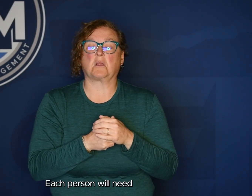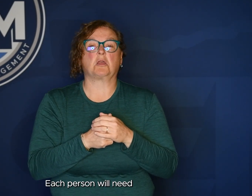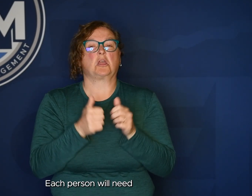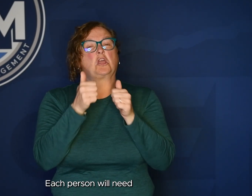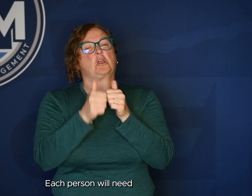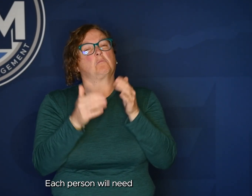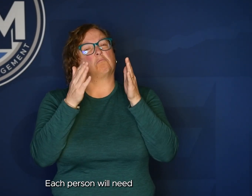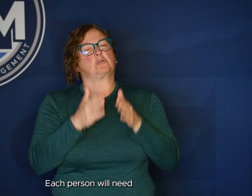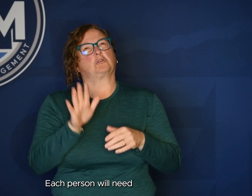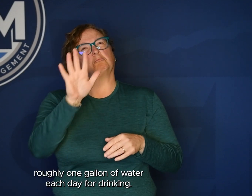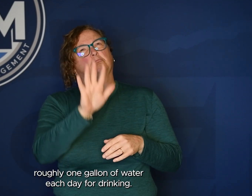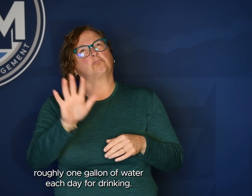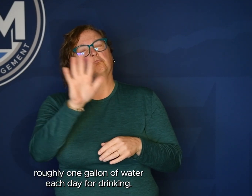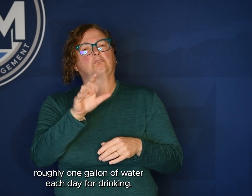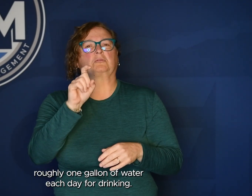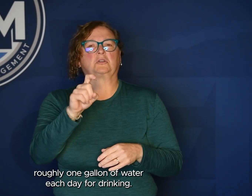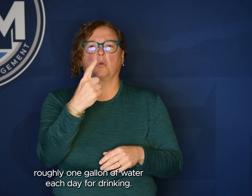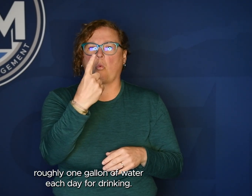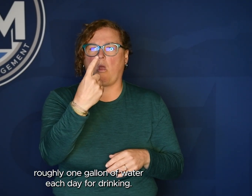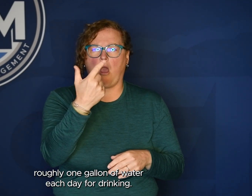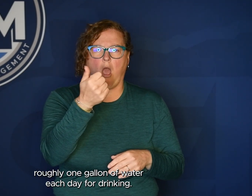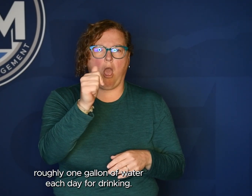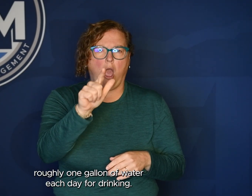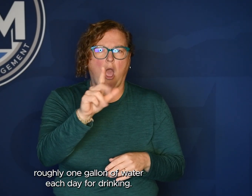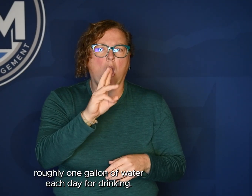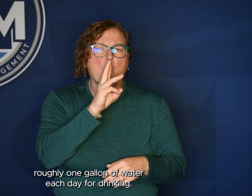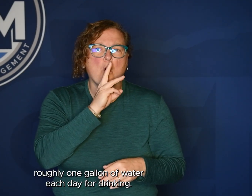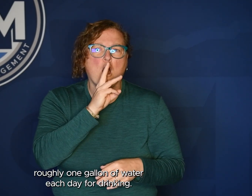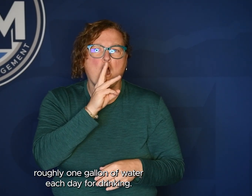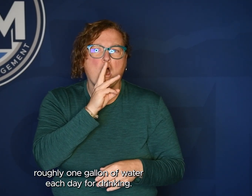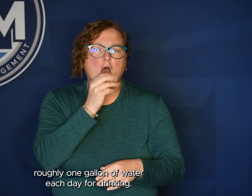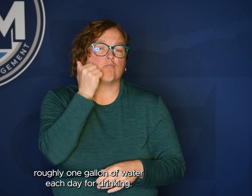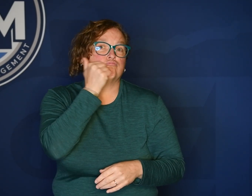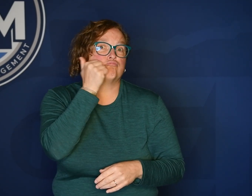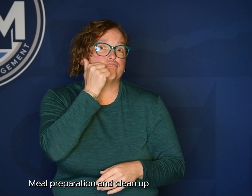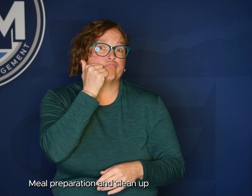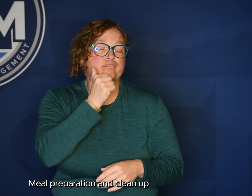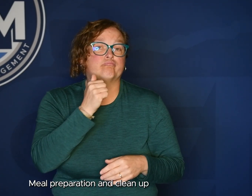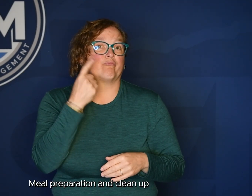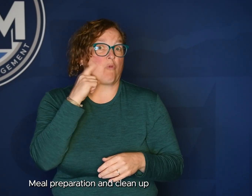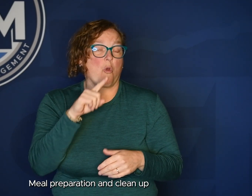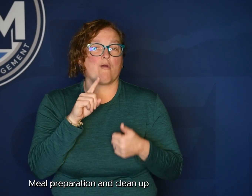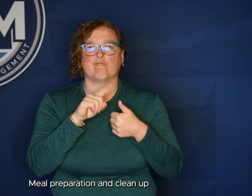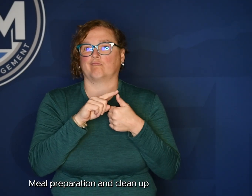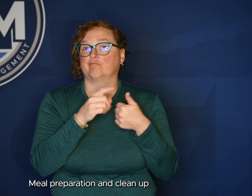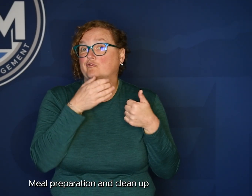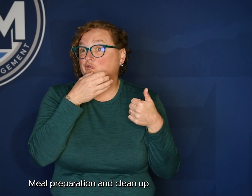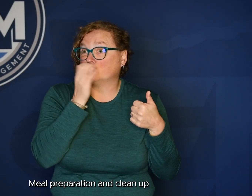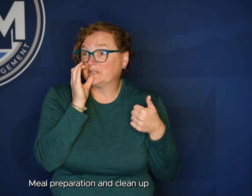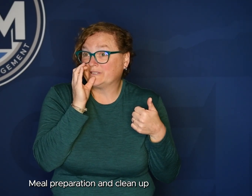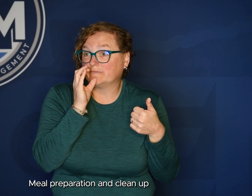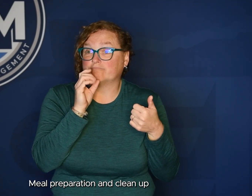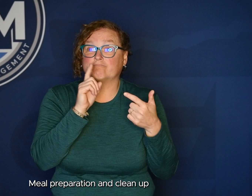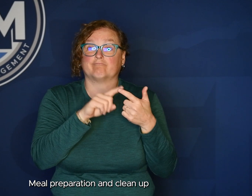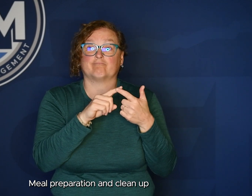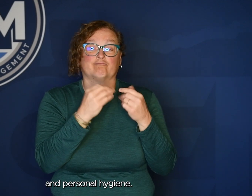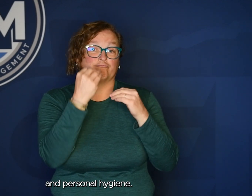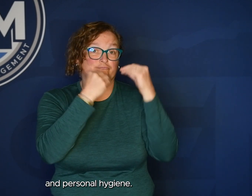Each person will need roughly 1 gallon of water each day for drinking, meal preparation, and cleanup, and